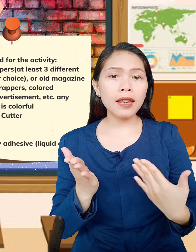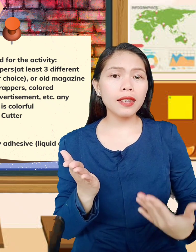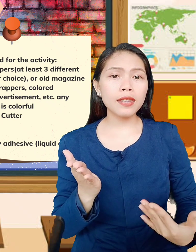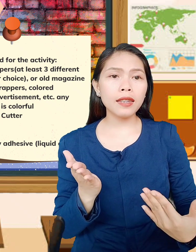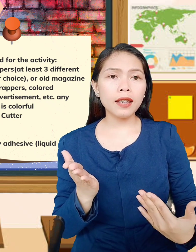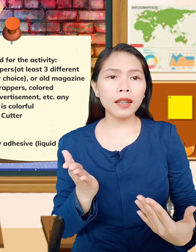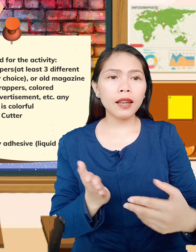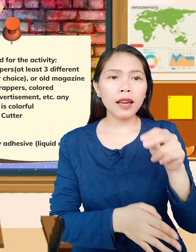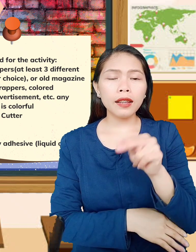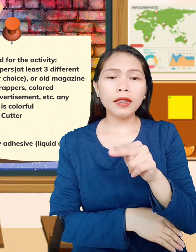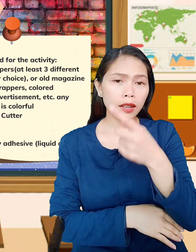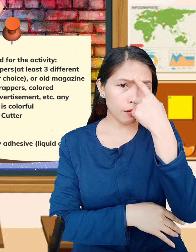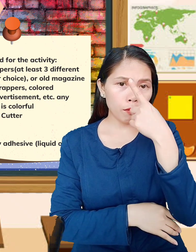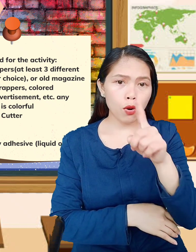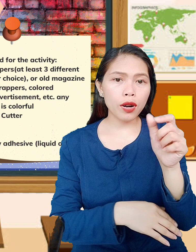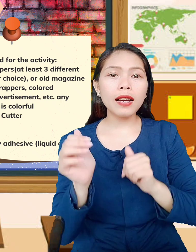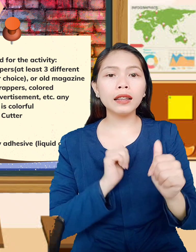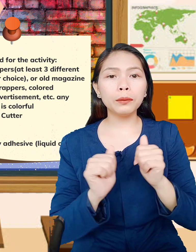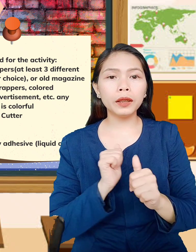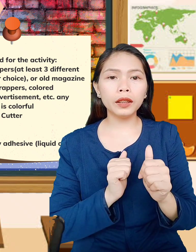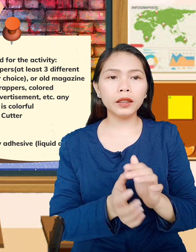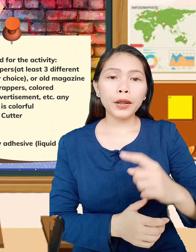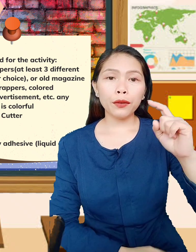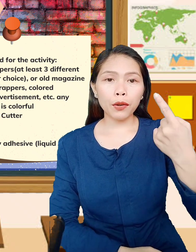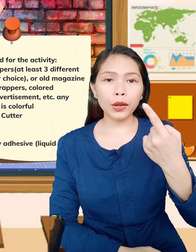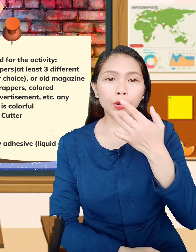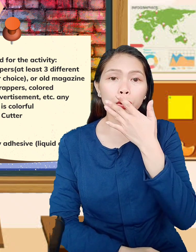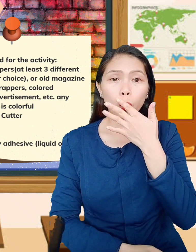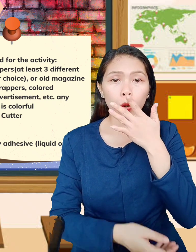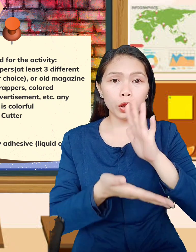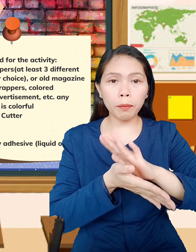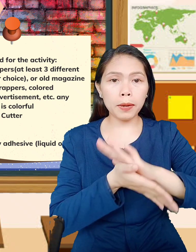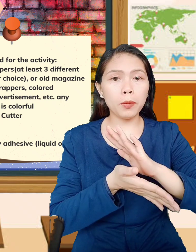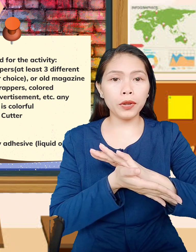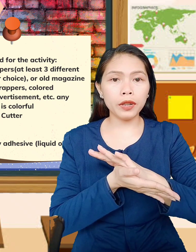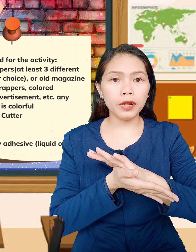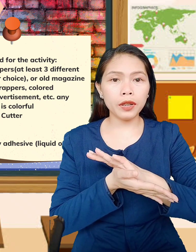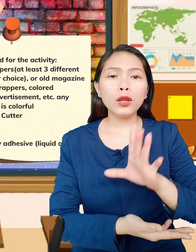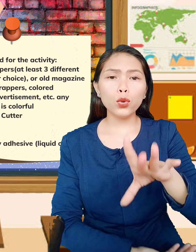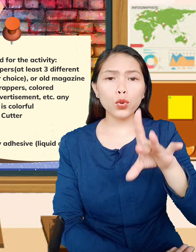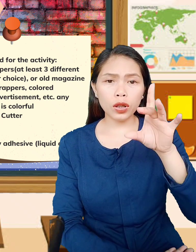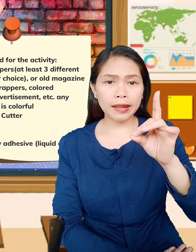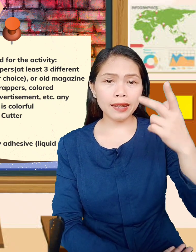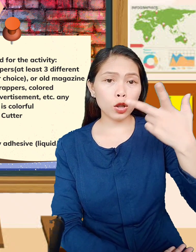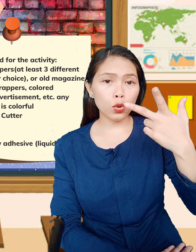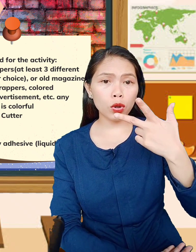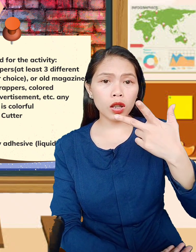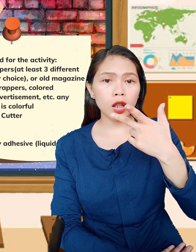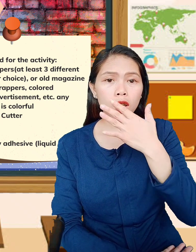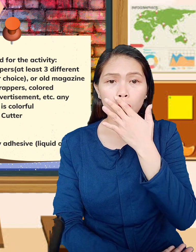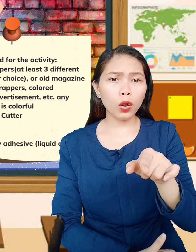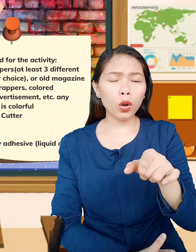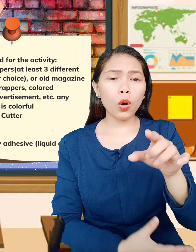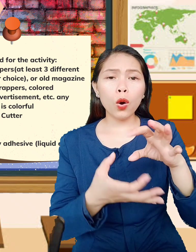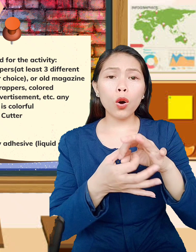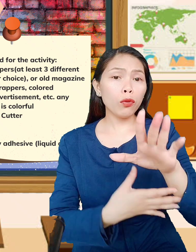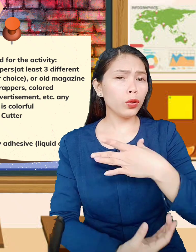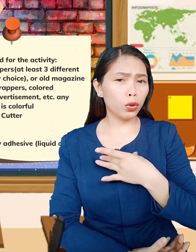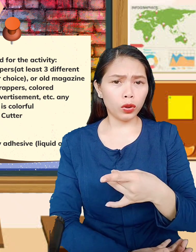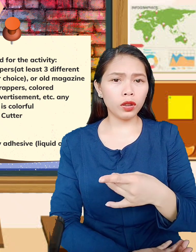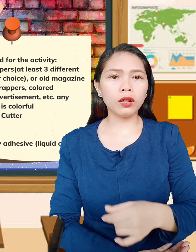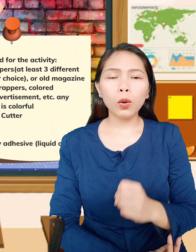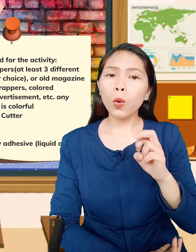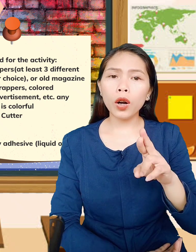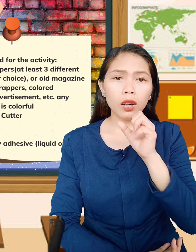activity. Things needed for this activity: colored paper, choose at least 3 different colors of